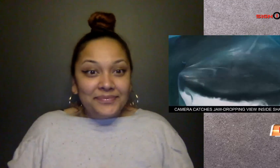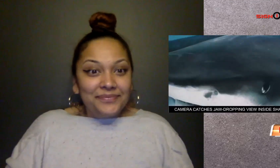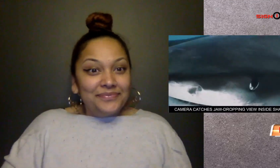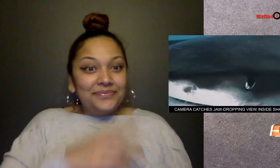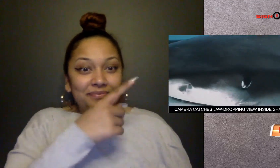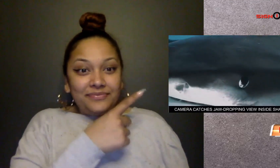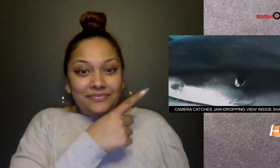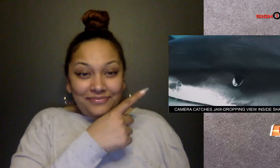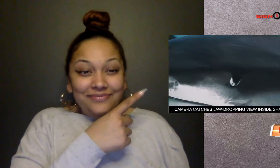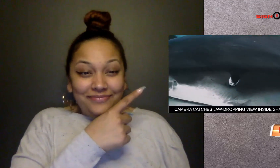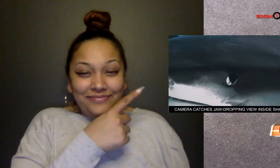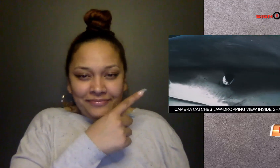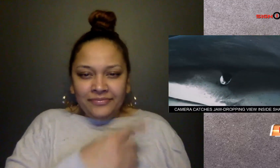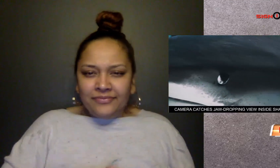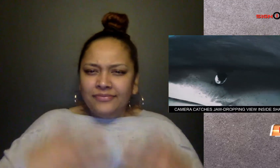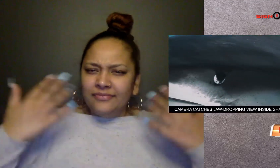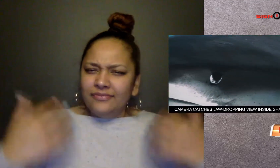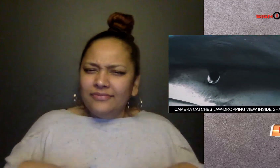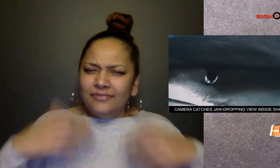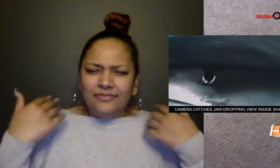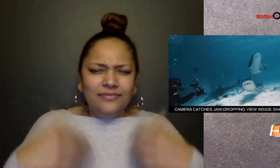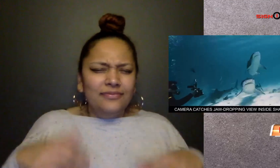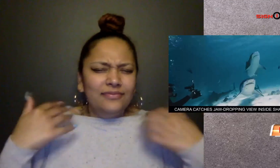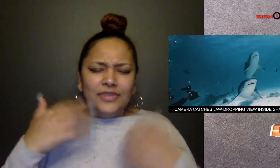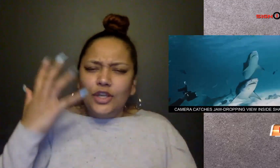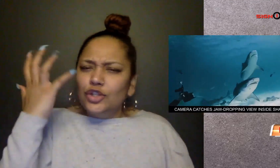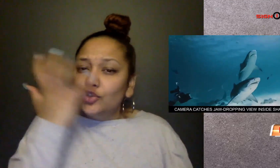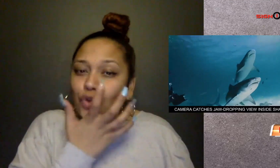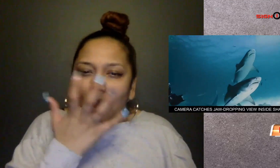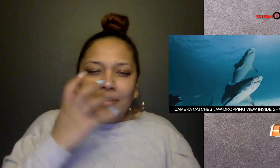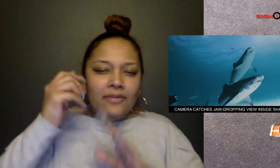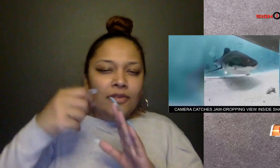check out this incredible video